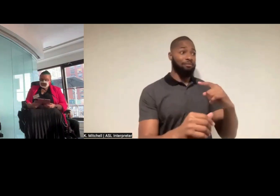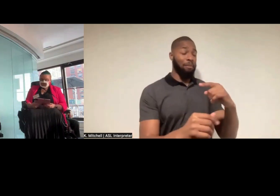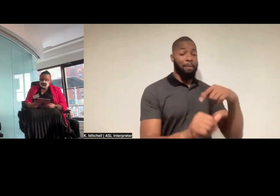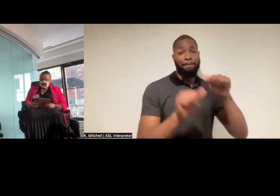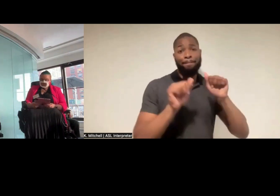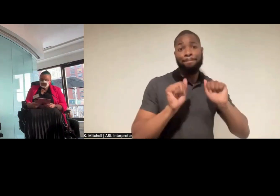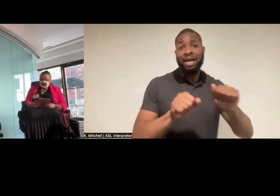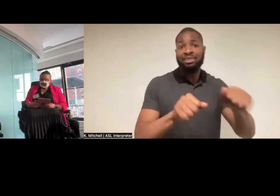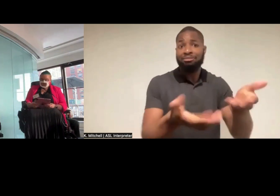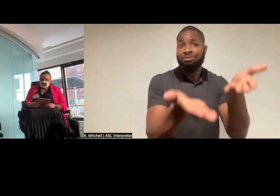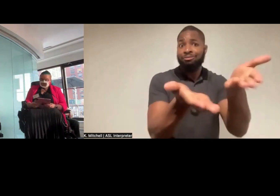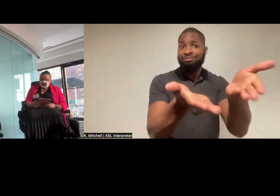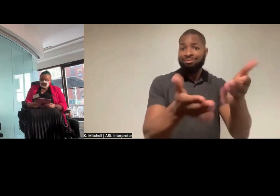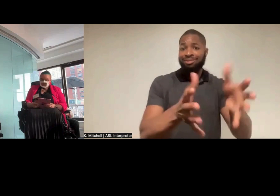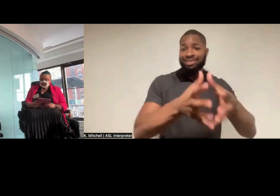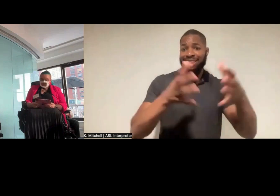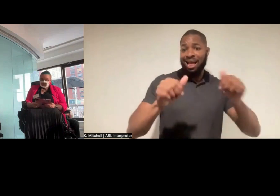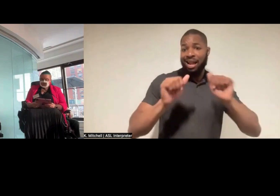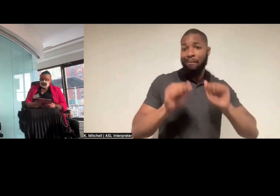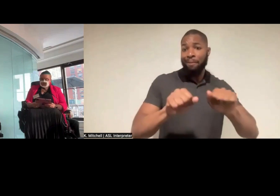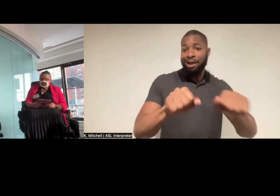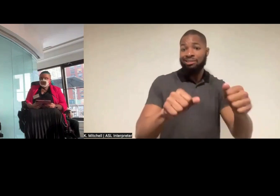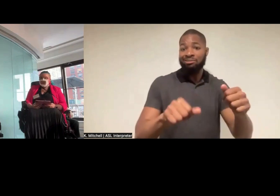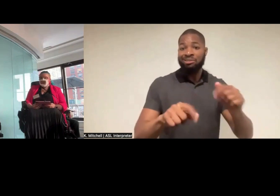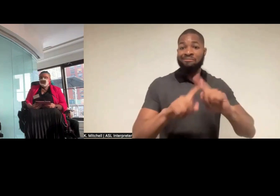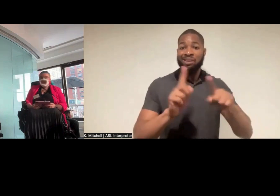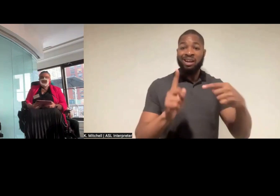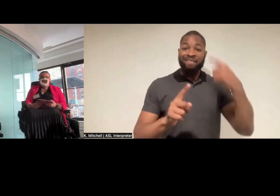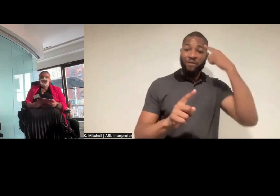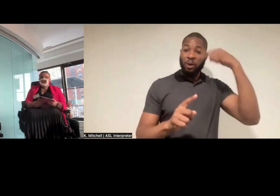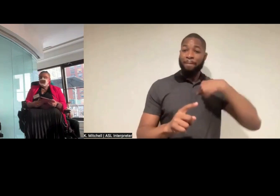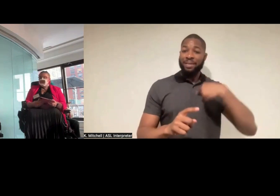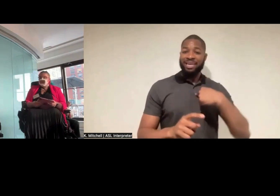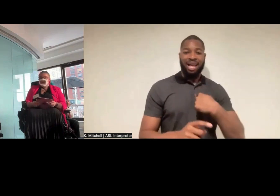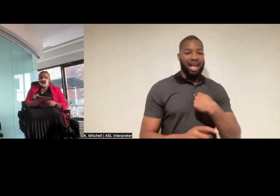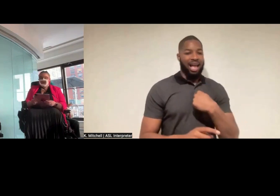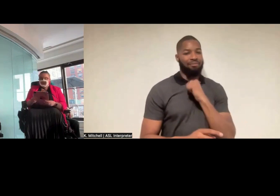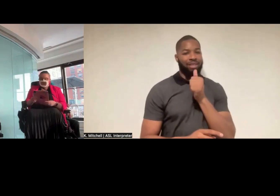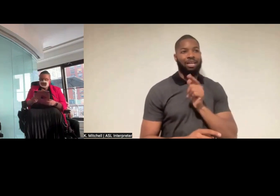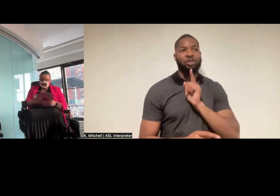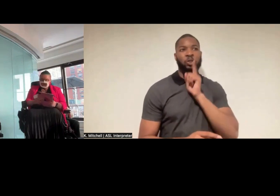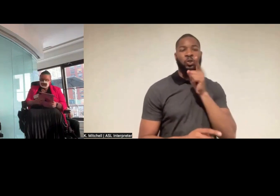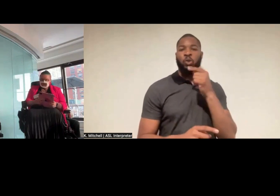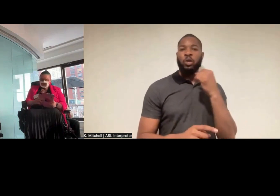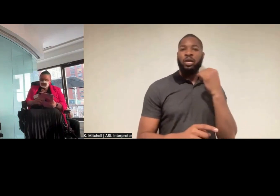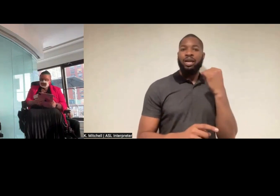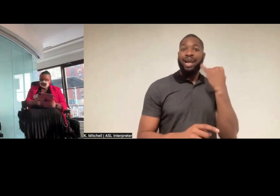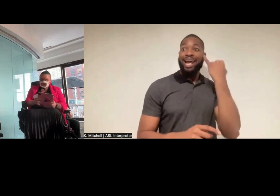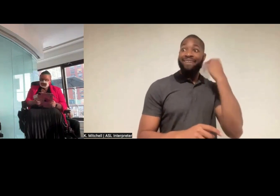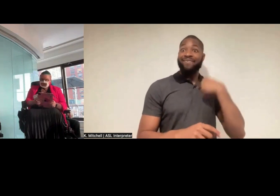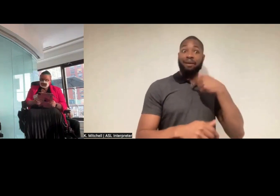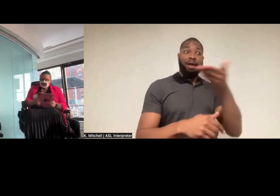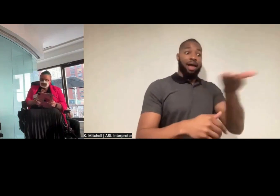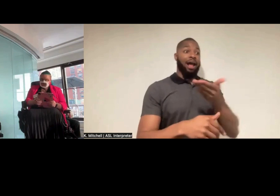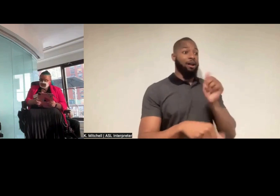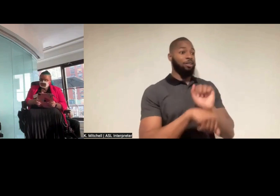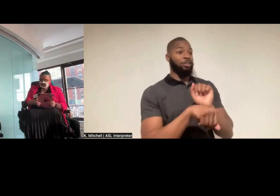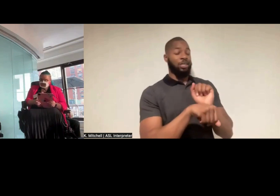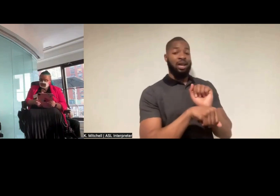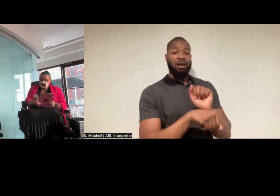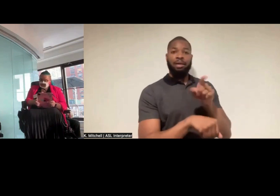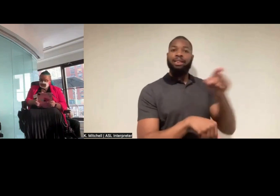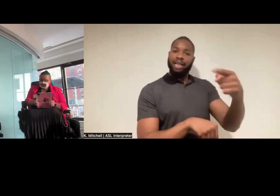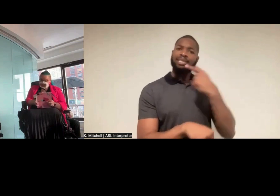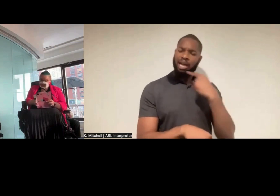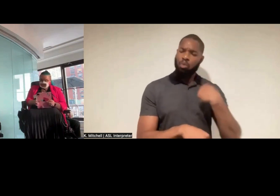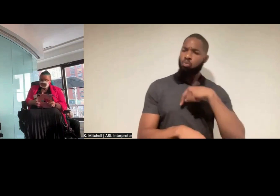don't know what I'm going into in a workplace. Is it gonna be actually inclusive? Or are you just saying it? I think a